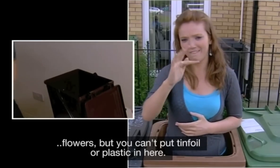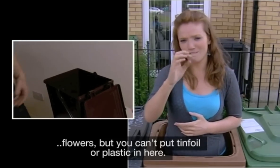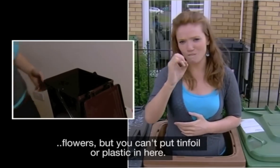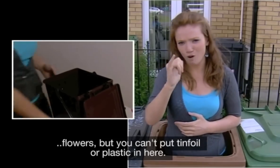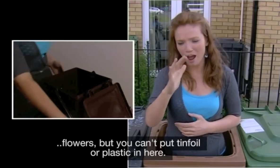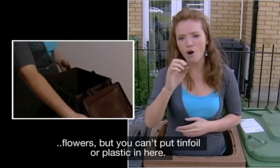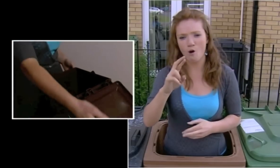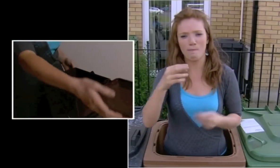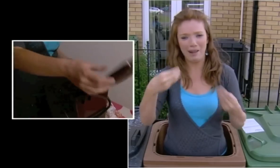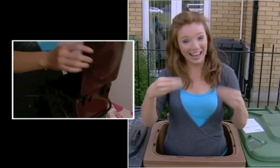here.